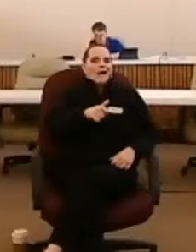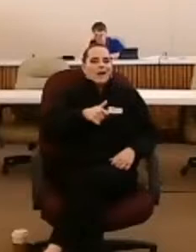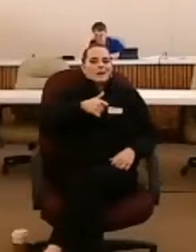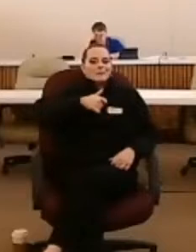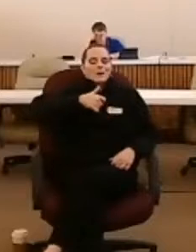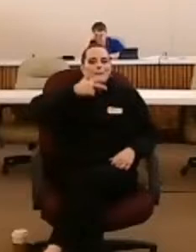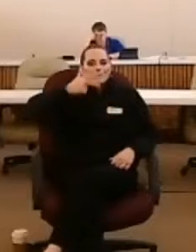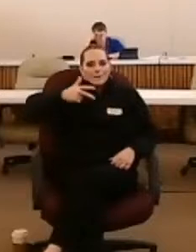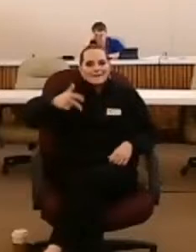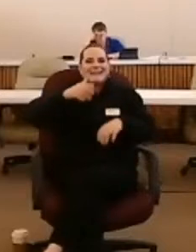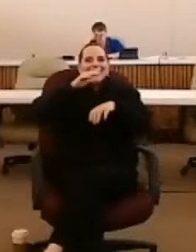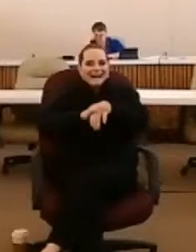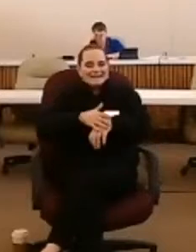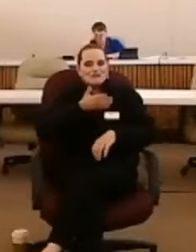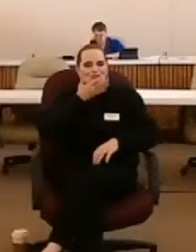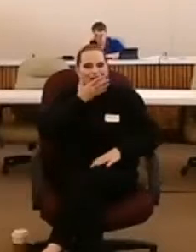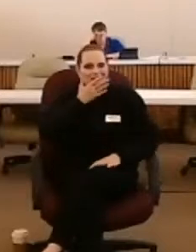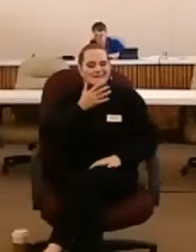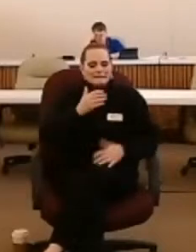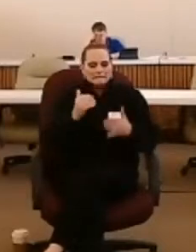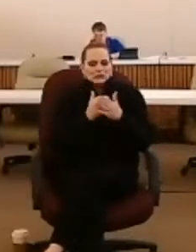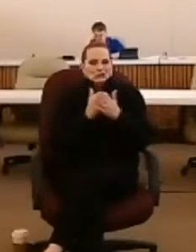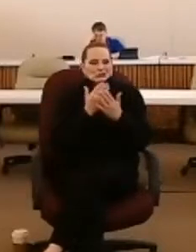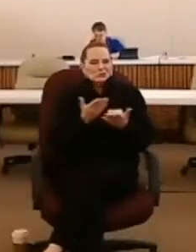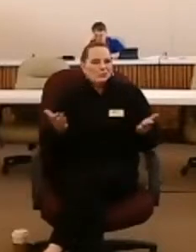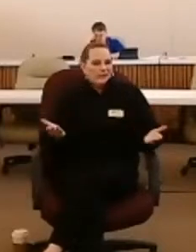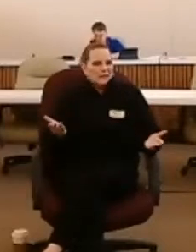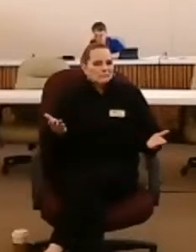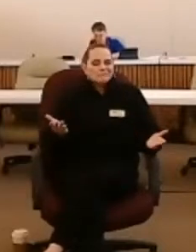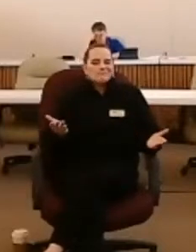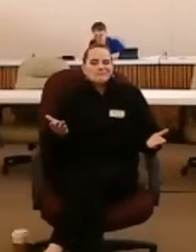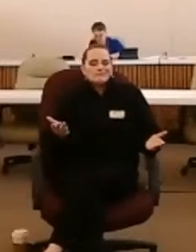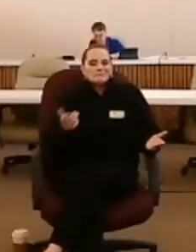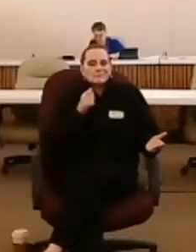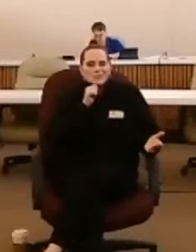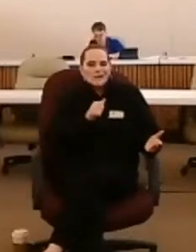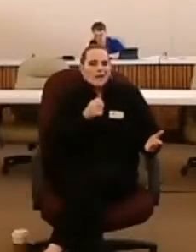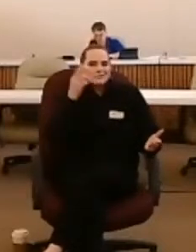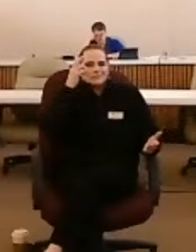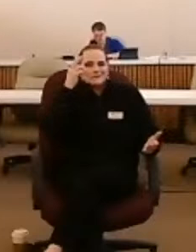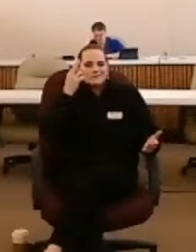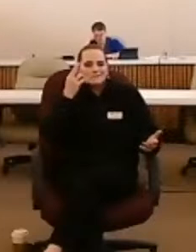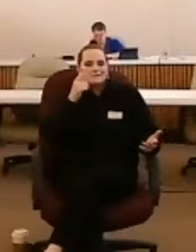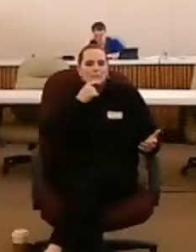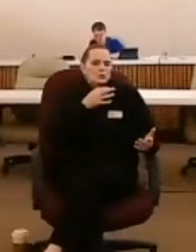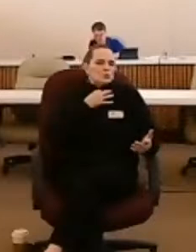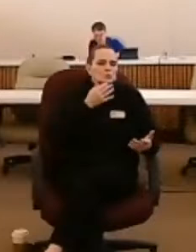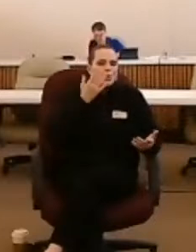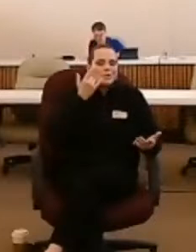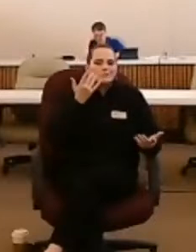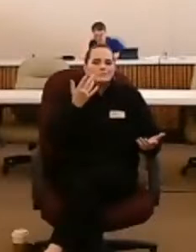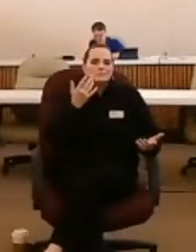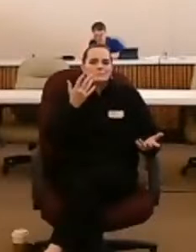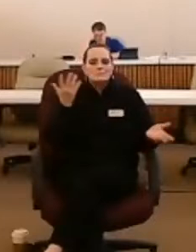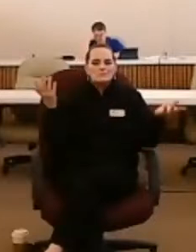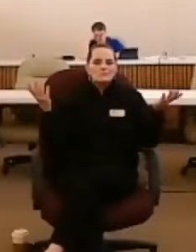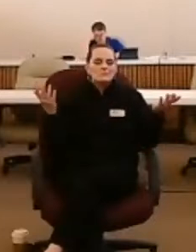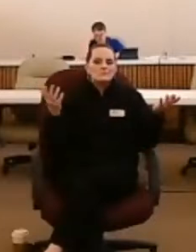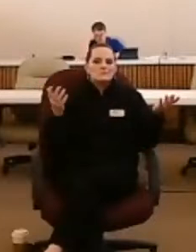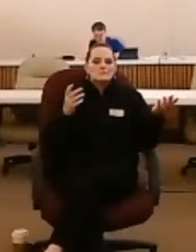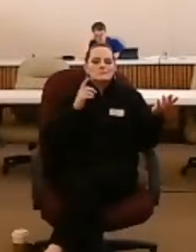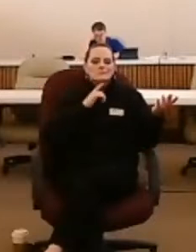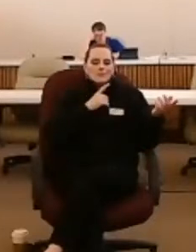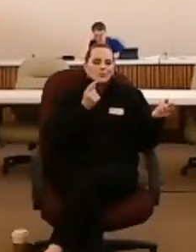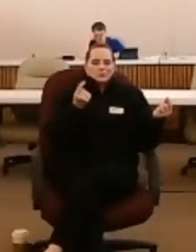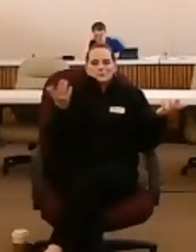that's kind of a new thing for us. There wasn't a notice for that. I'm curious if there was going to be, or what the rules